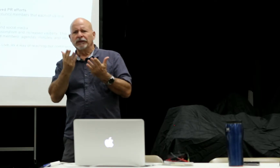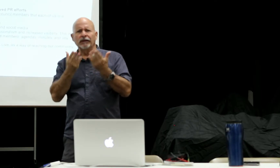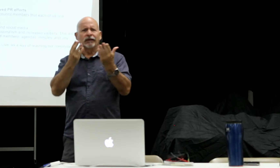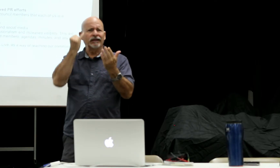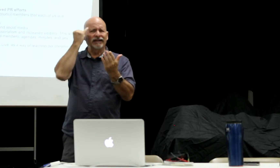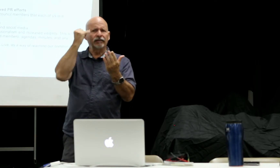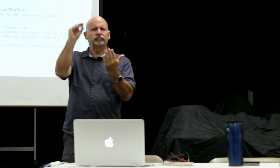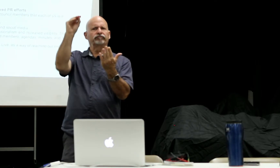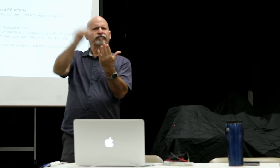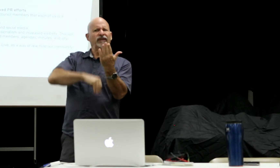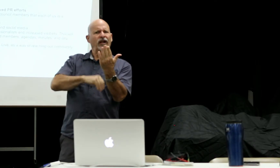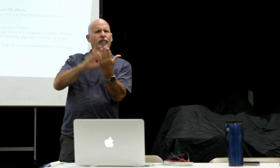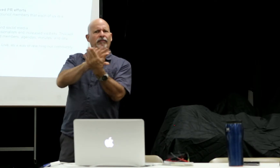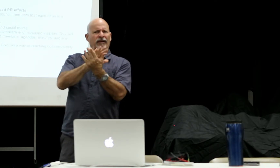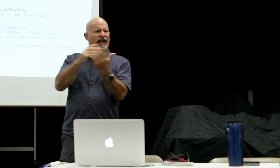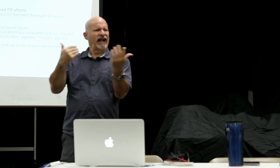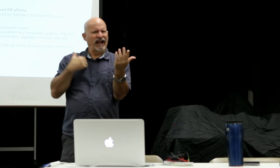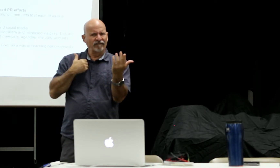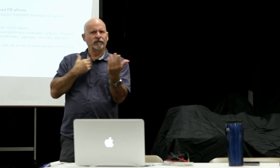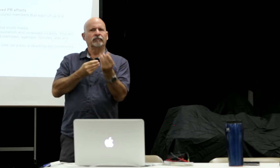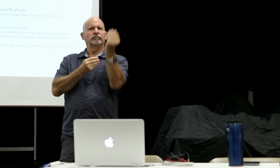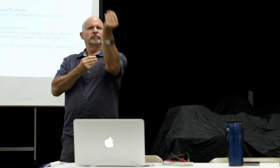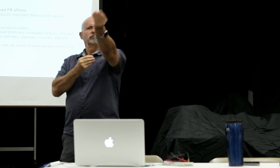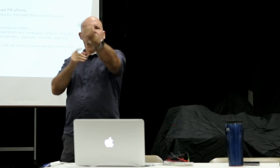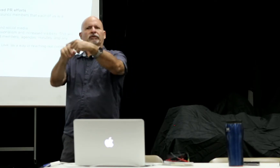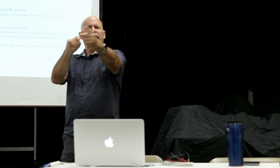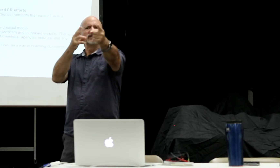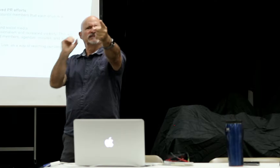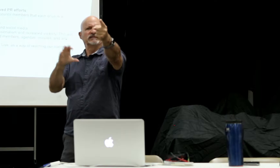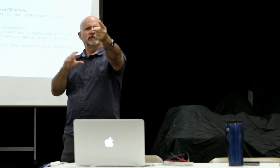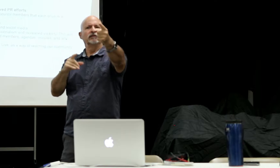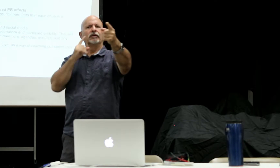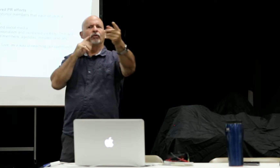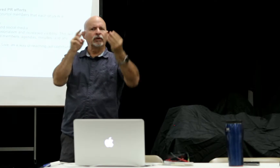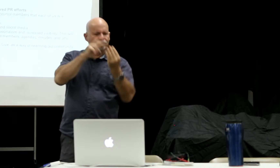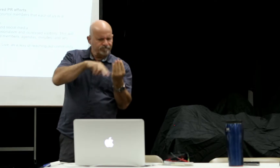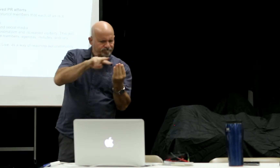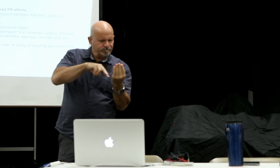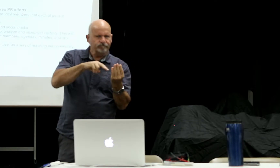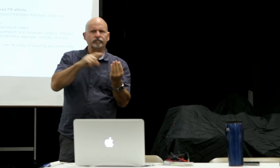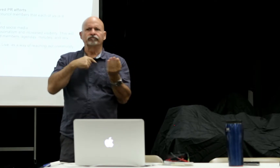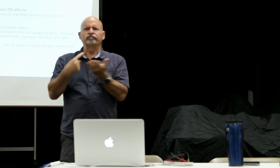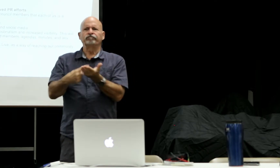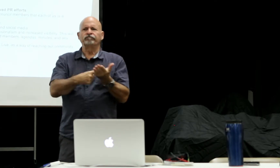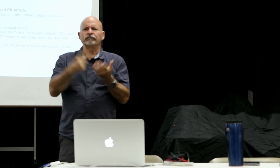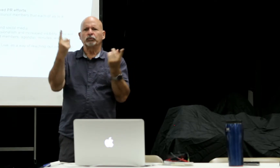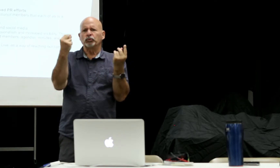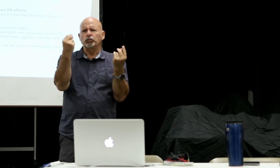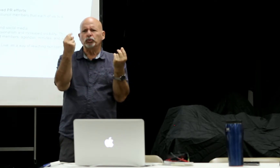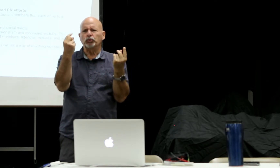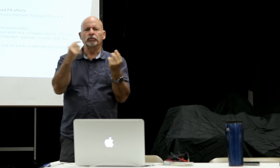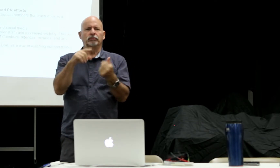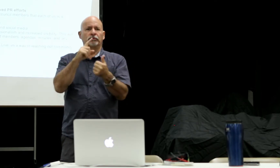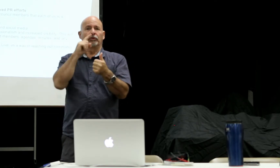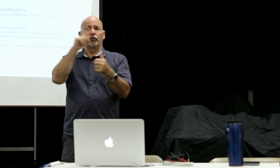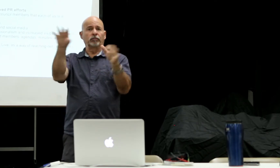if you have any concerns or any ideas, you can fill out the survey form that we have at the front. We can also